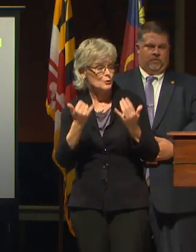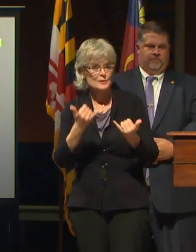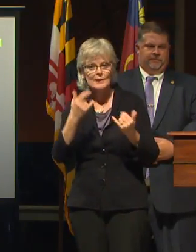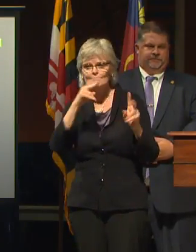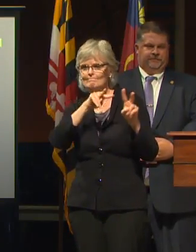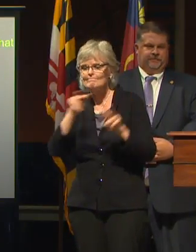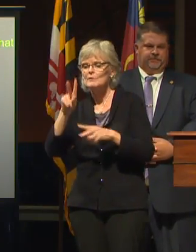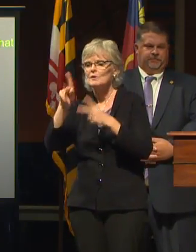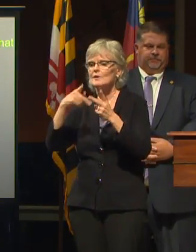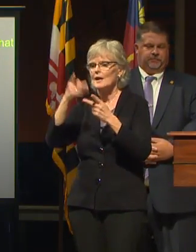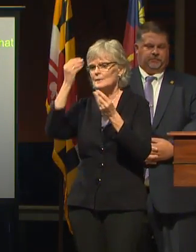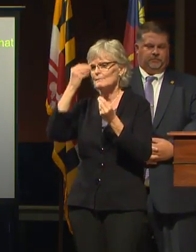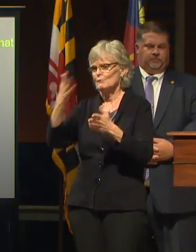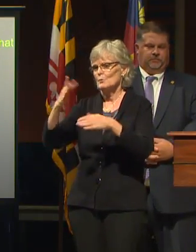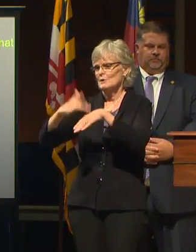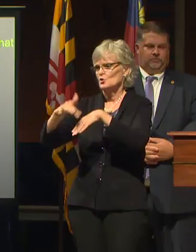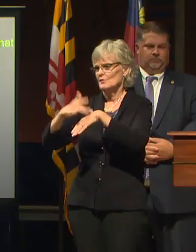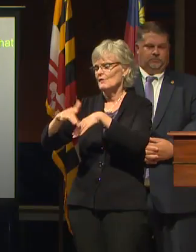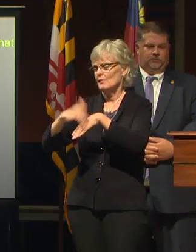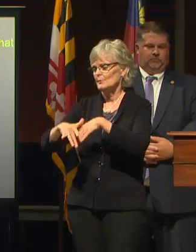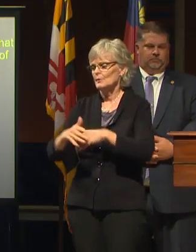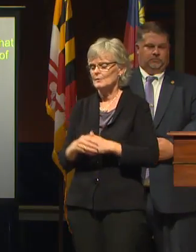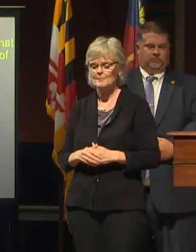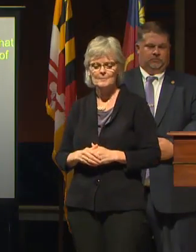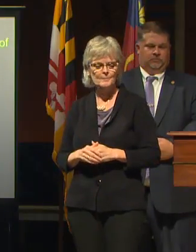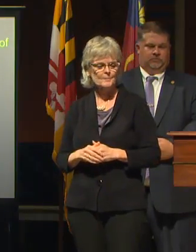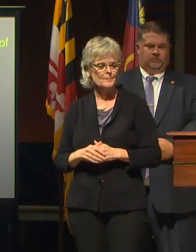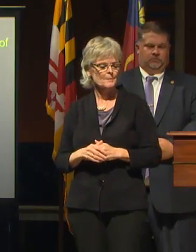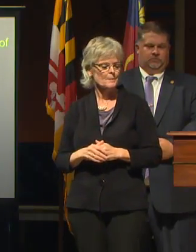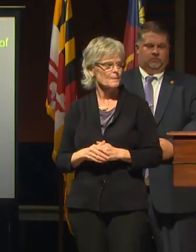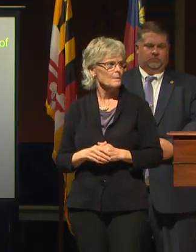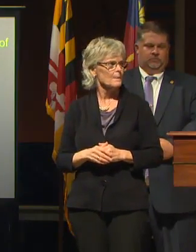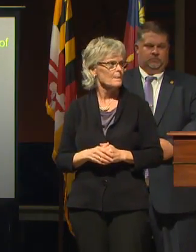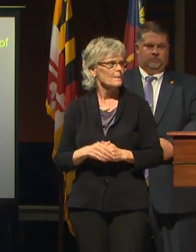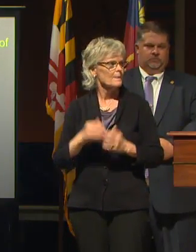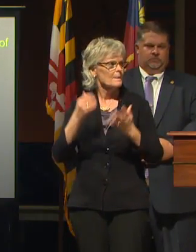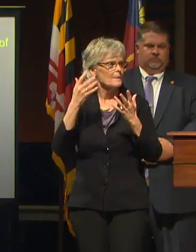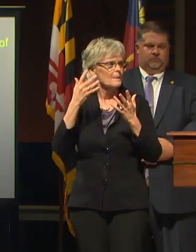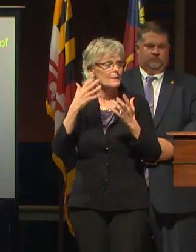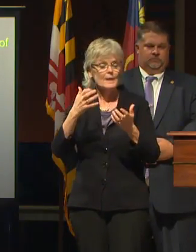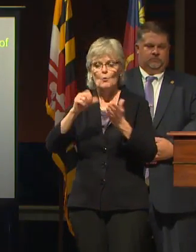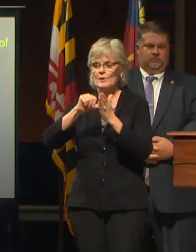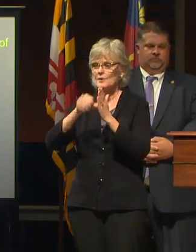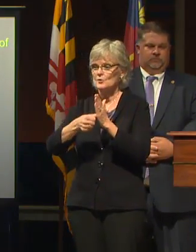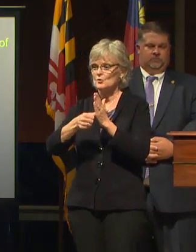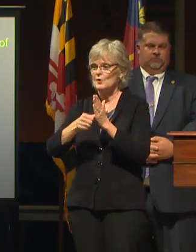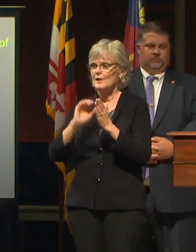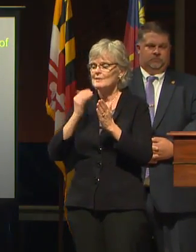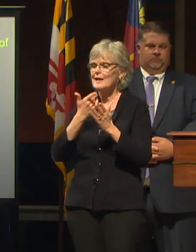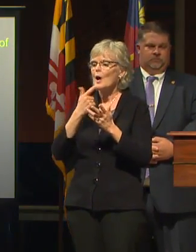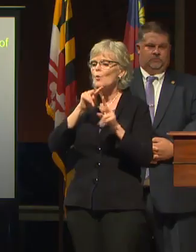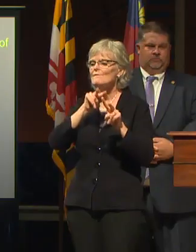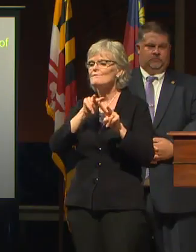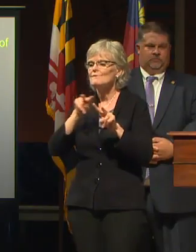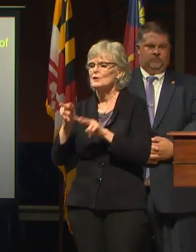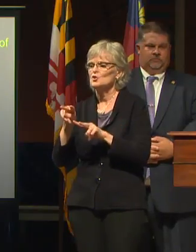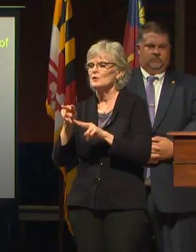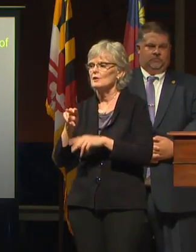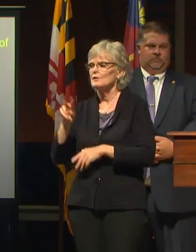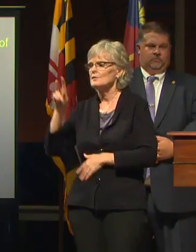kind of information that's available in our communities. I want to note that our vigilance will not be dictated